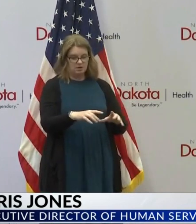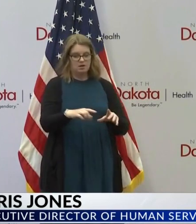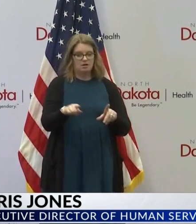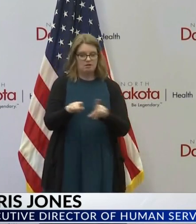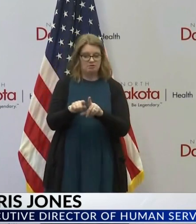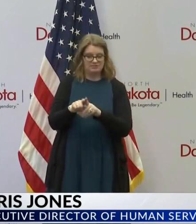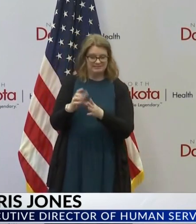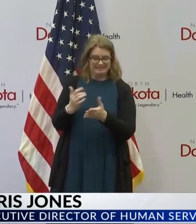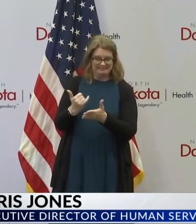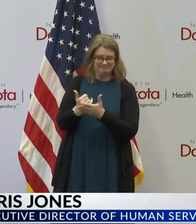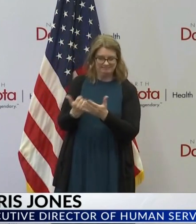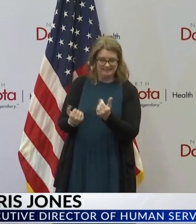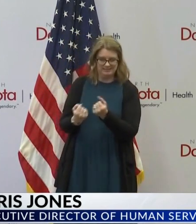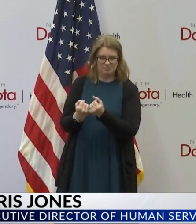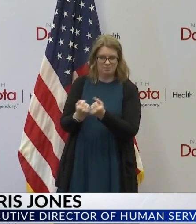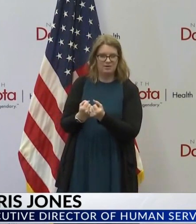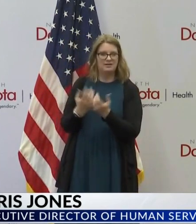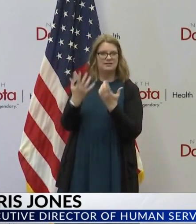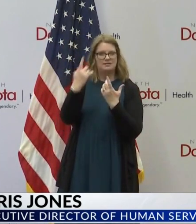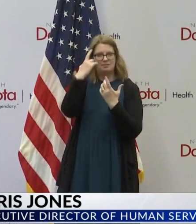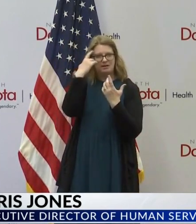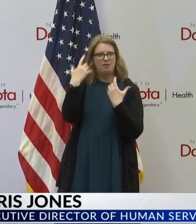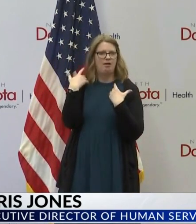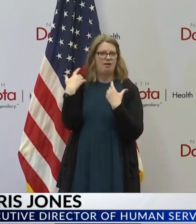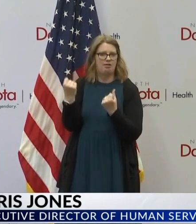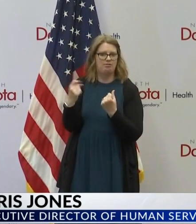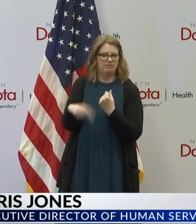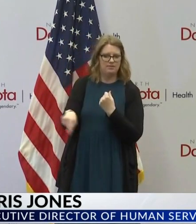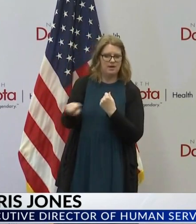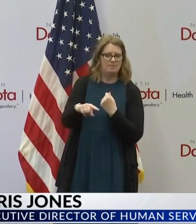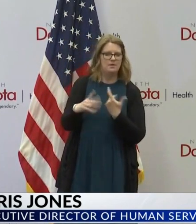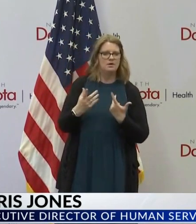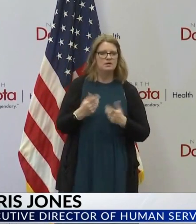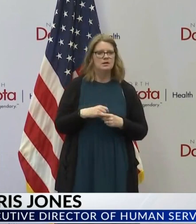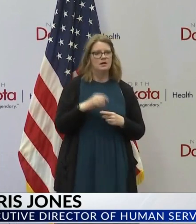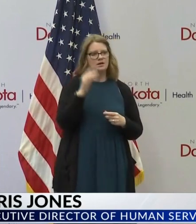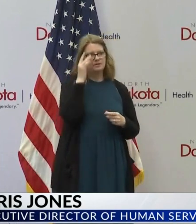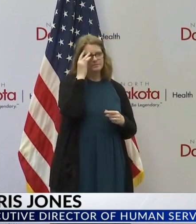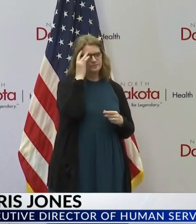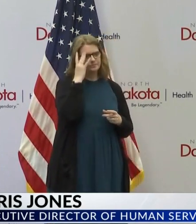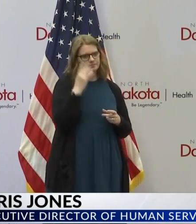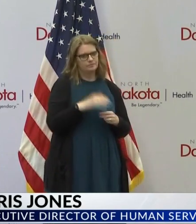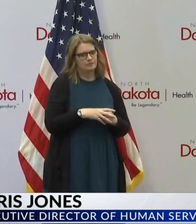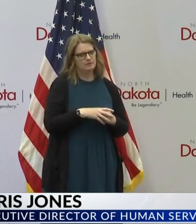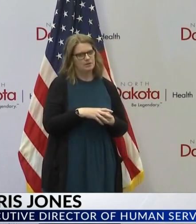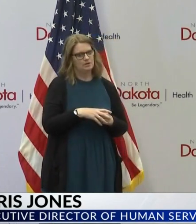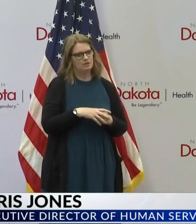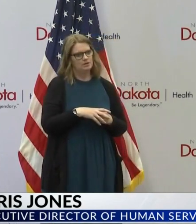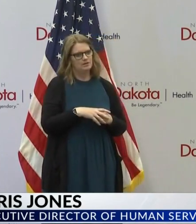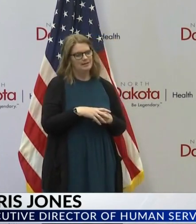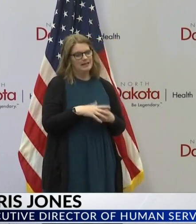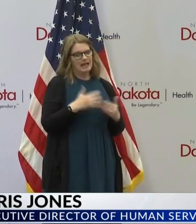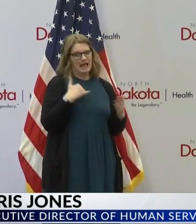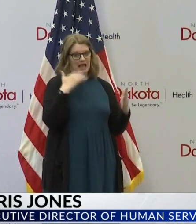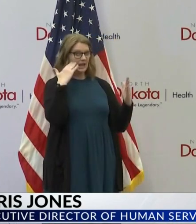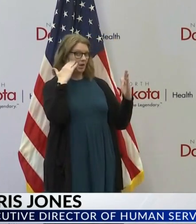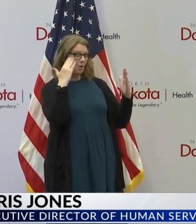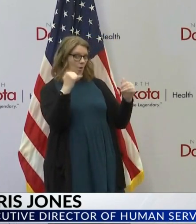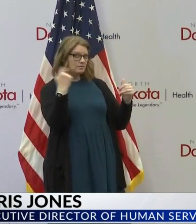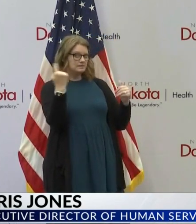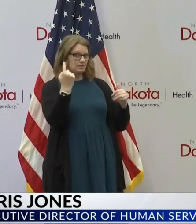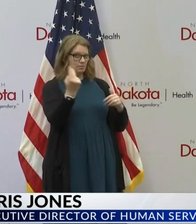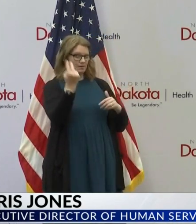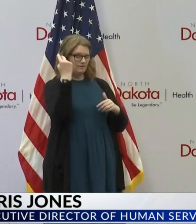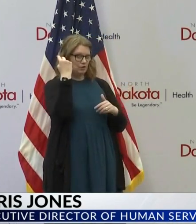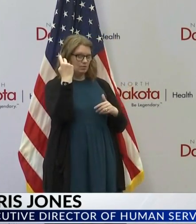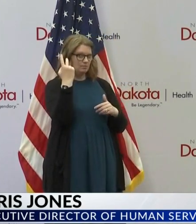behavioral health and in wanting to see loved ones. So I hope that we will have something for review and